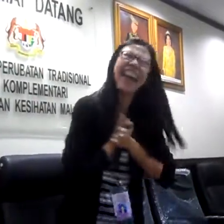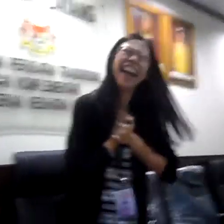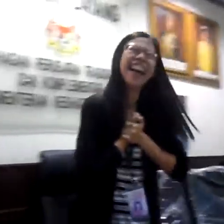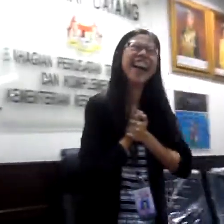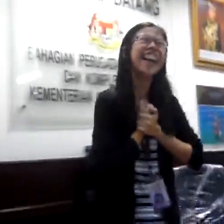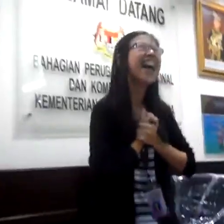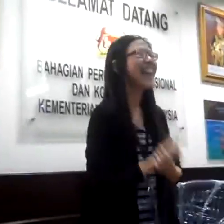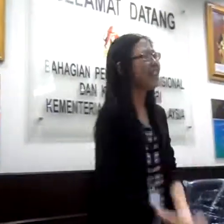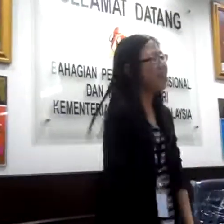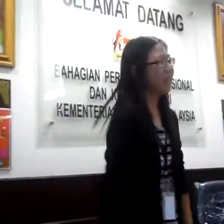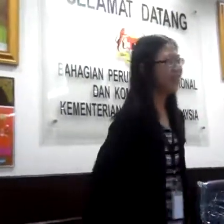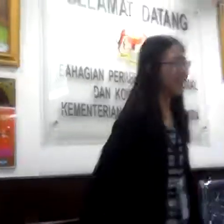Thank you very much. Thank you very much.